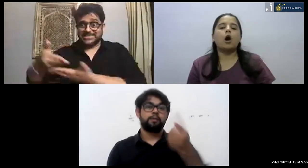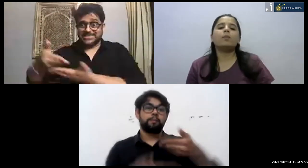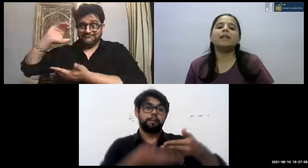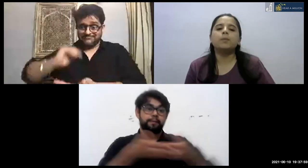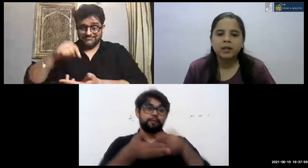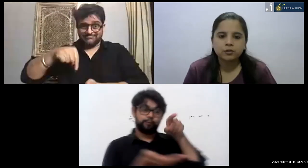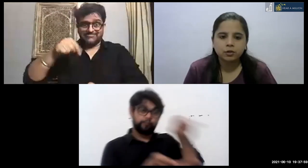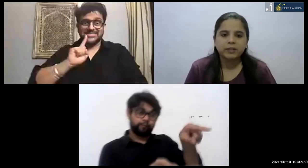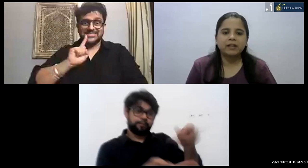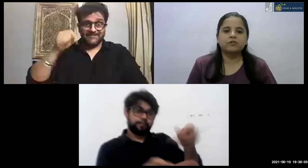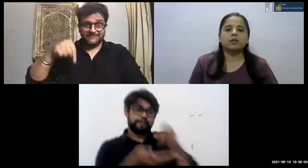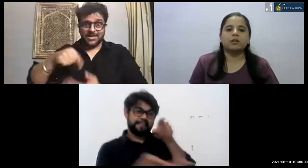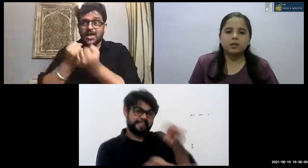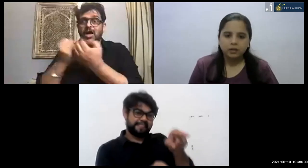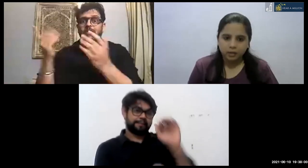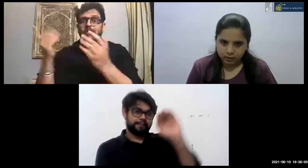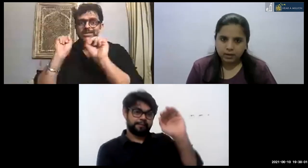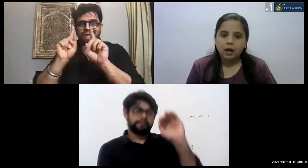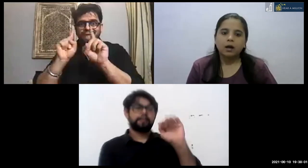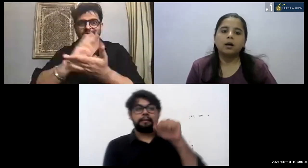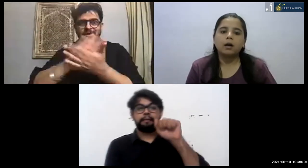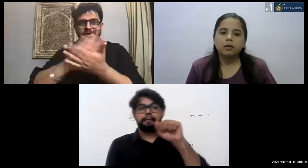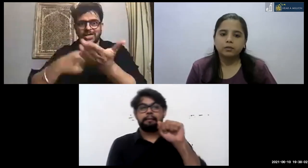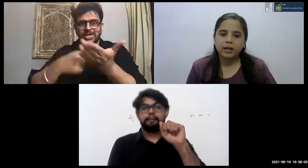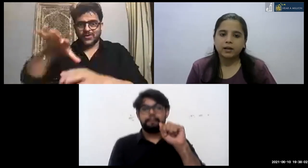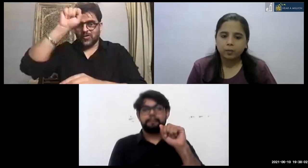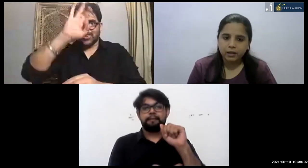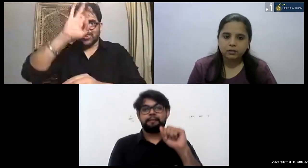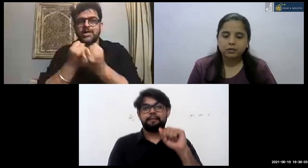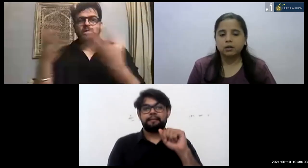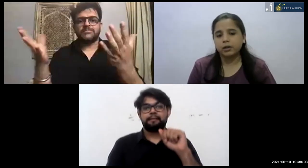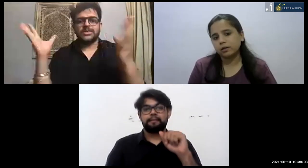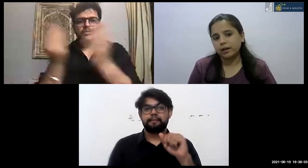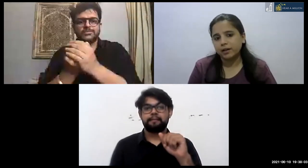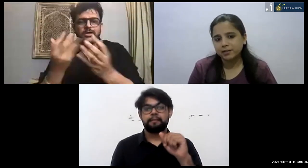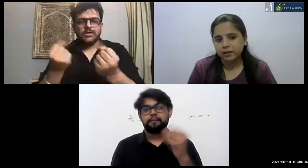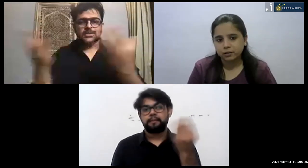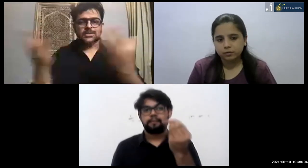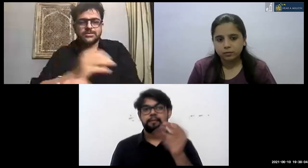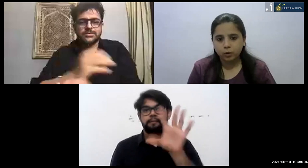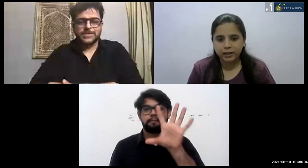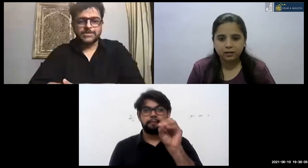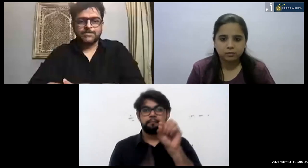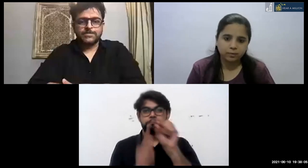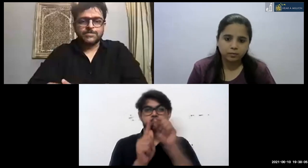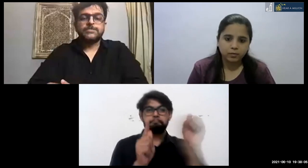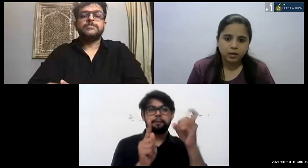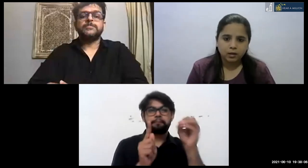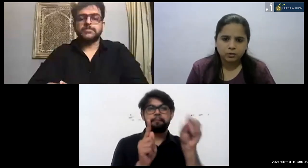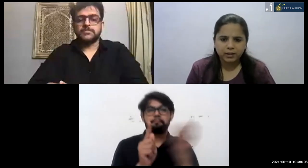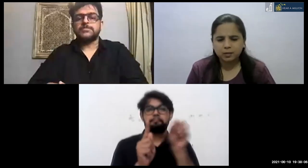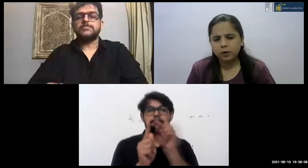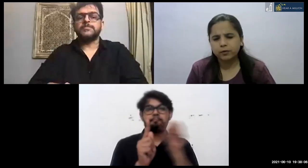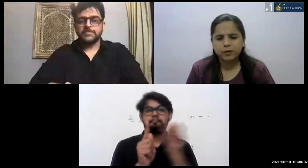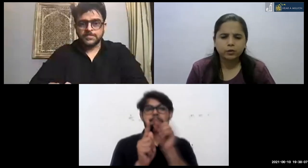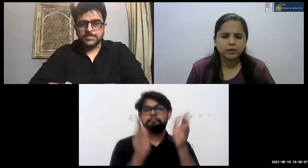so how many parents of the deaf children they are coming in Haryana Center? How many?